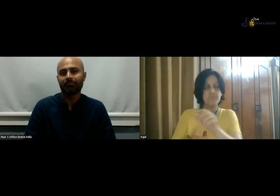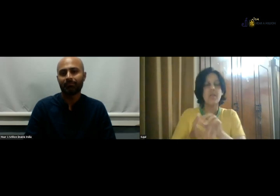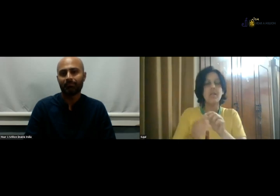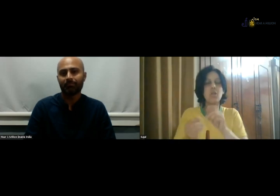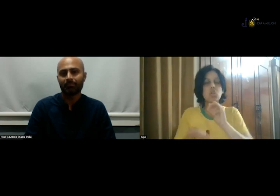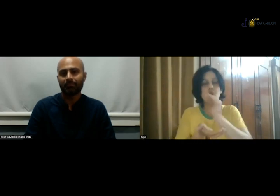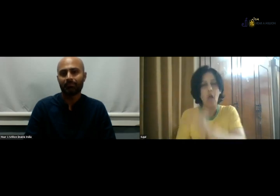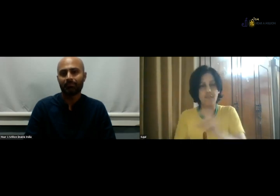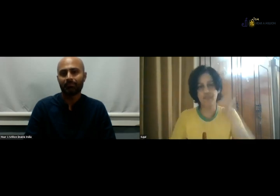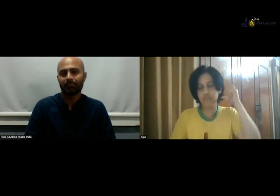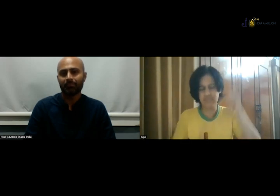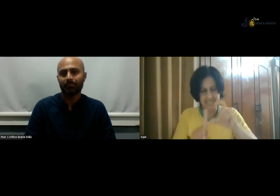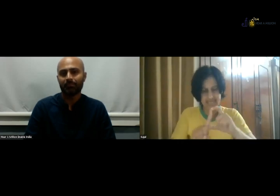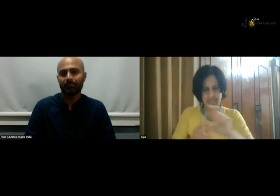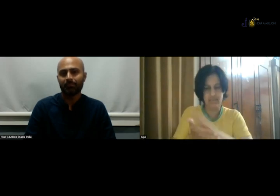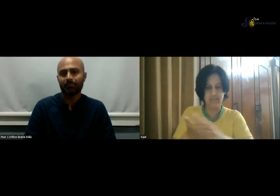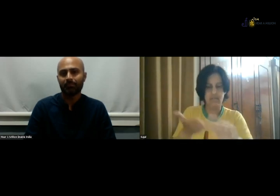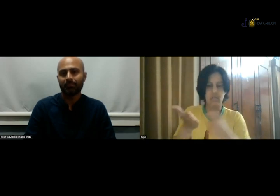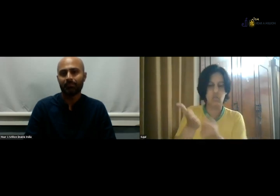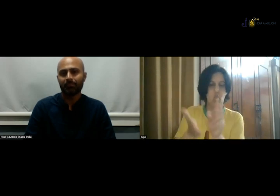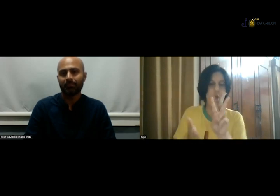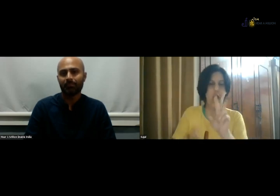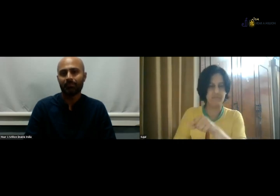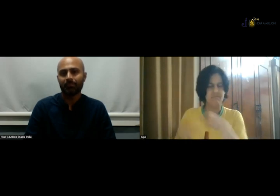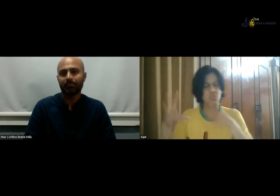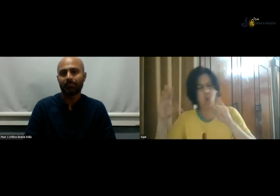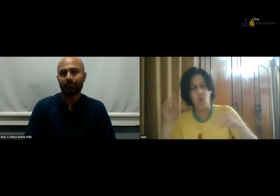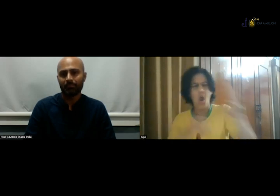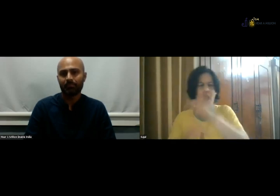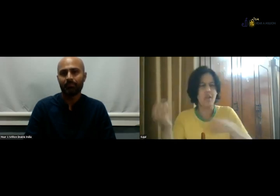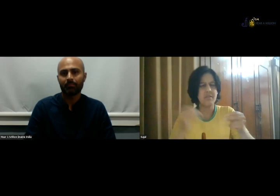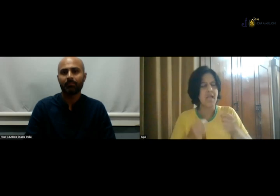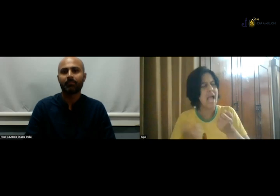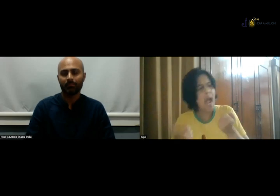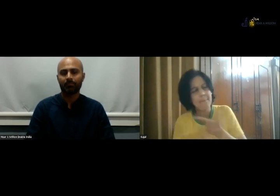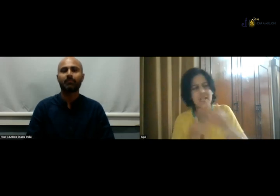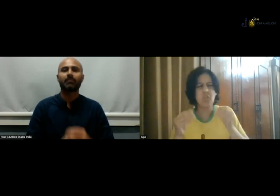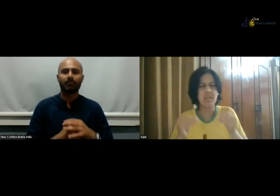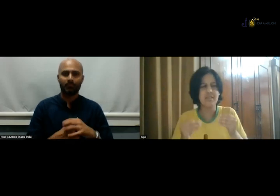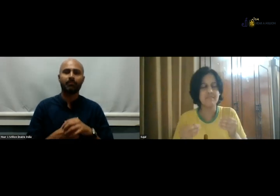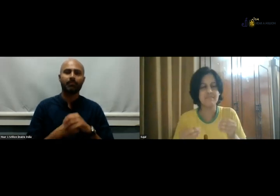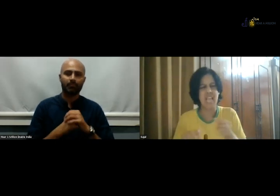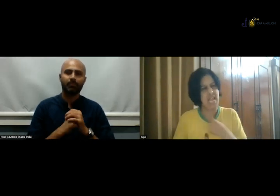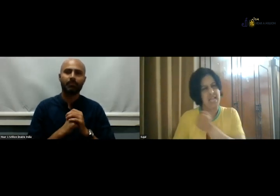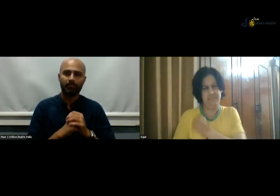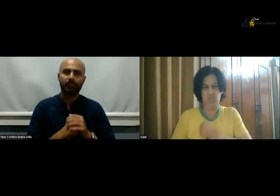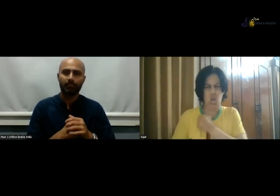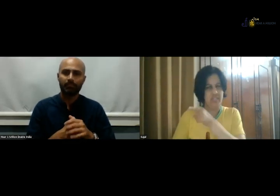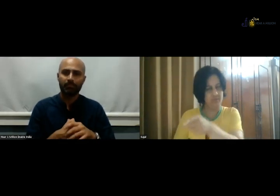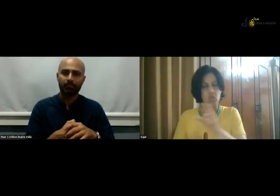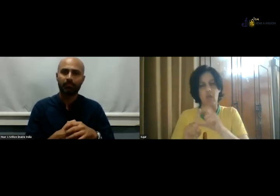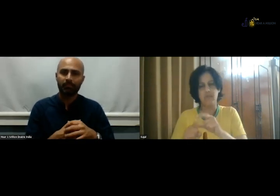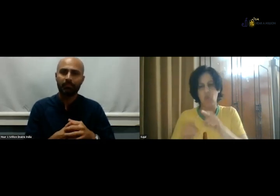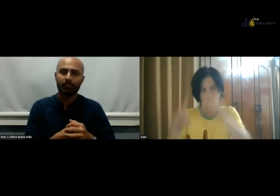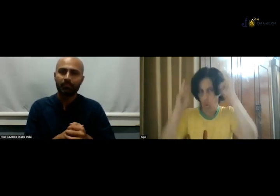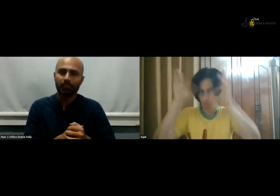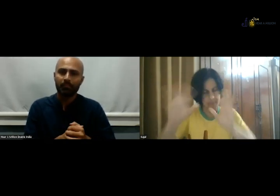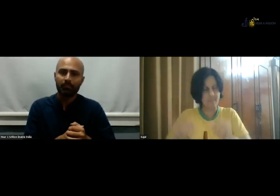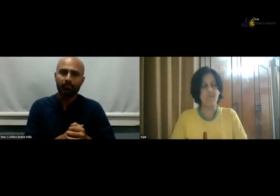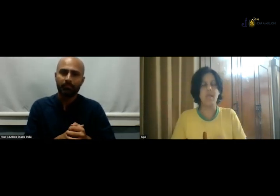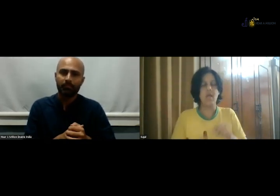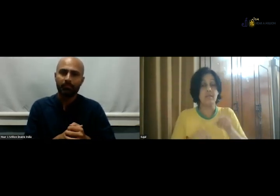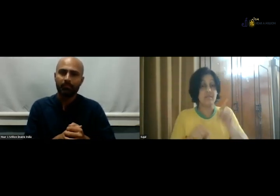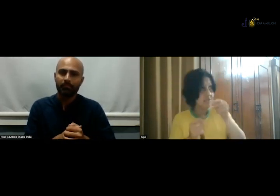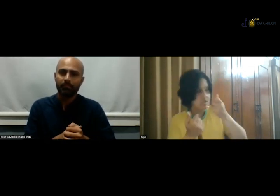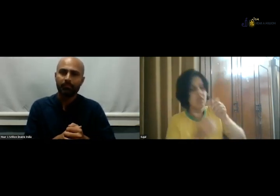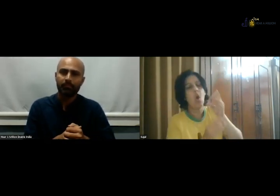what actually happened to her. So I discussed with Dhruva, and earlier we had a good time